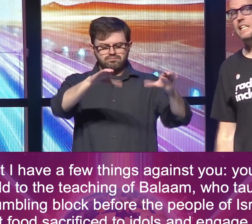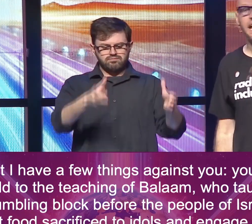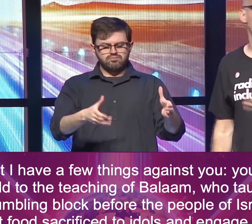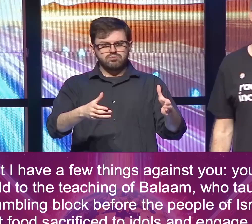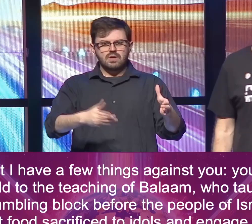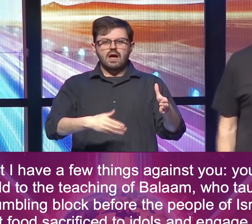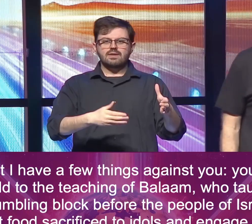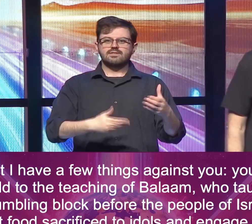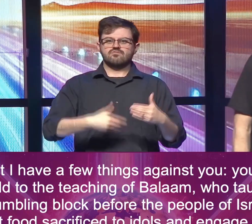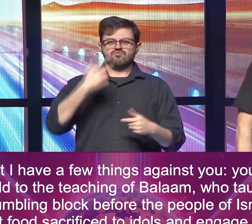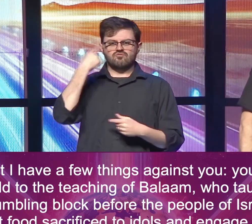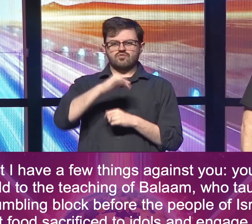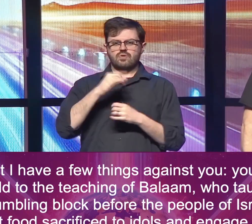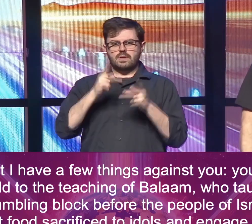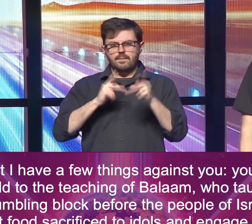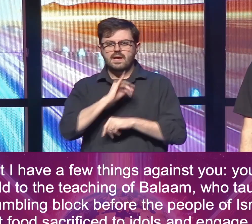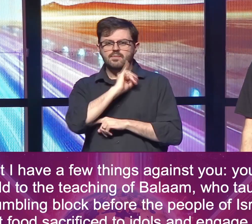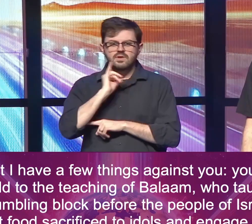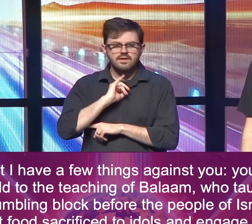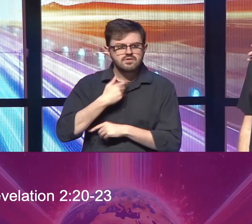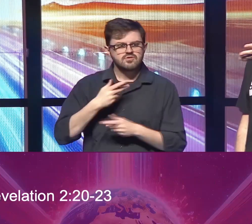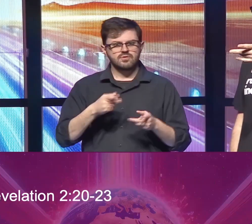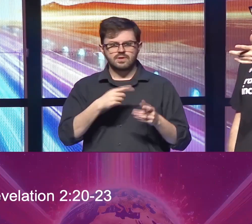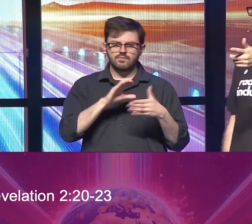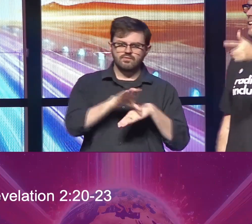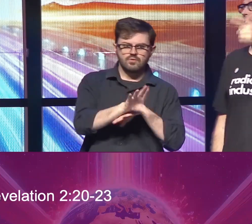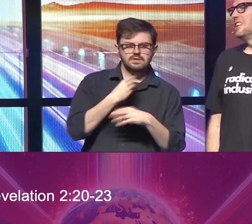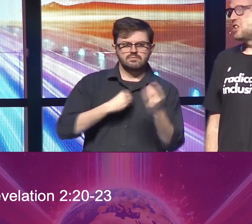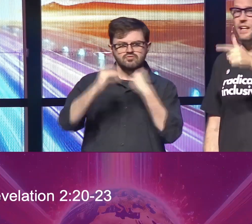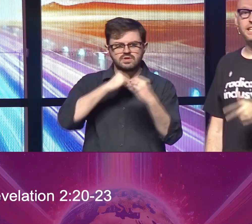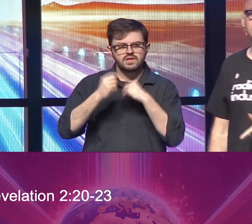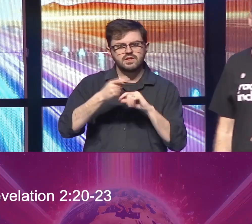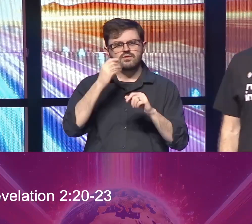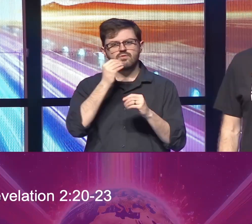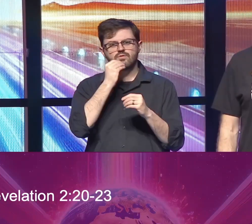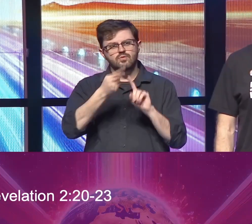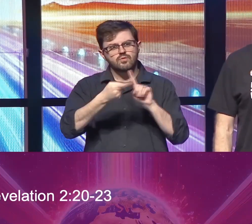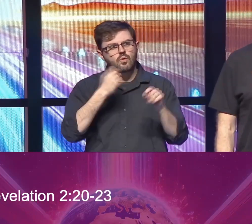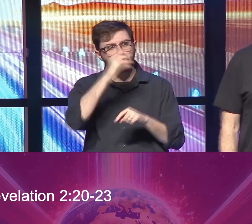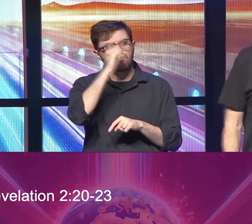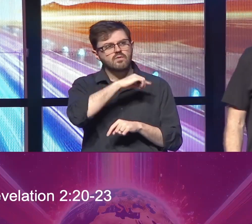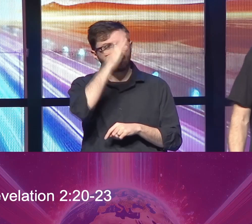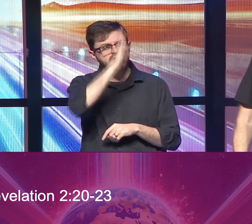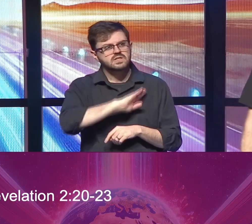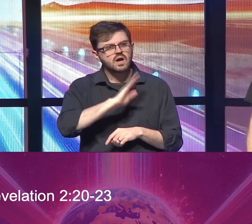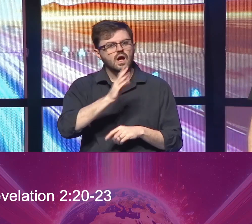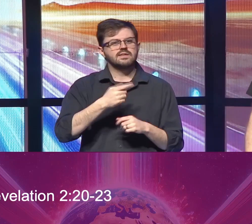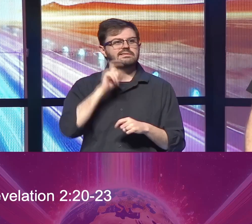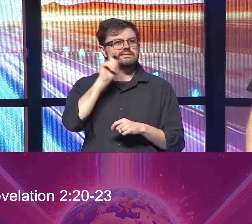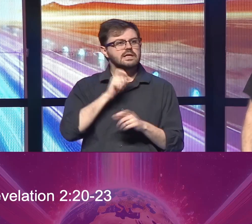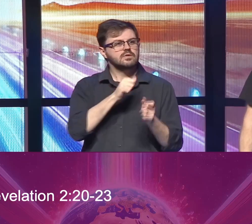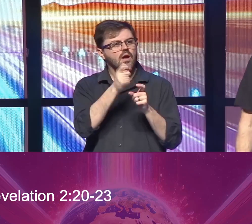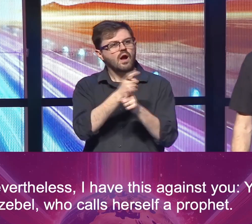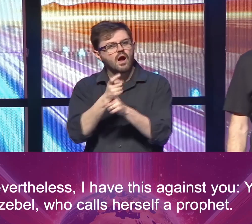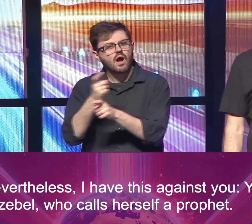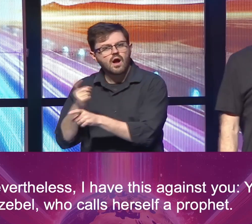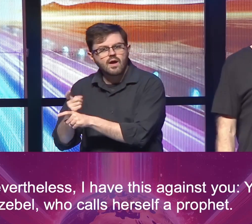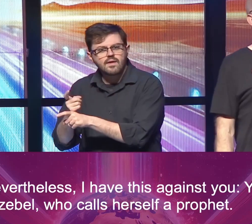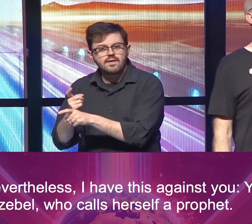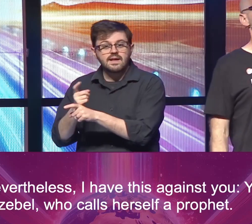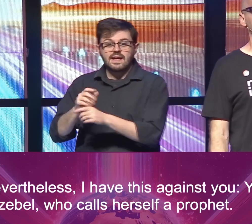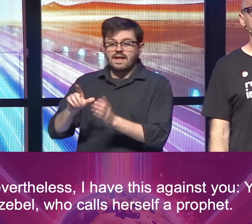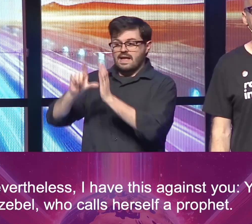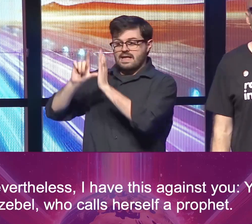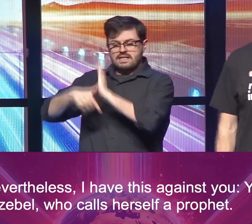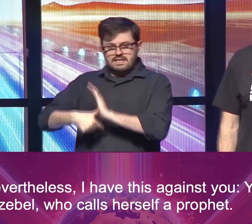idols and engage in sexual immorality. And then later on, a few verses later, John says it again to a different group. He says, nevertheless, and he amps it up. He says,